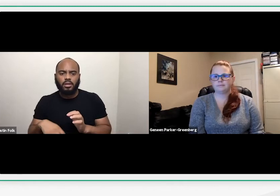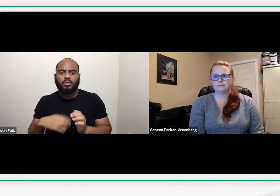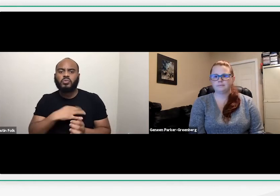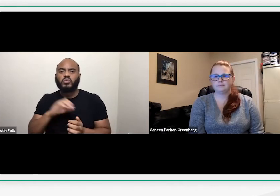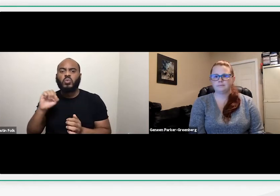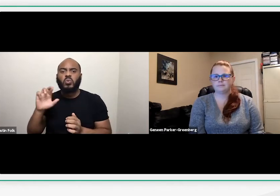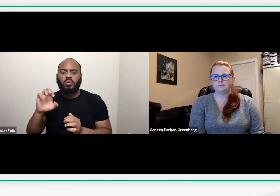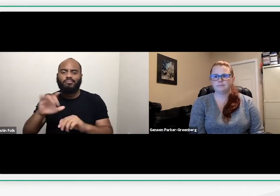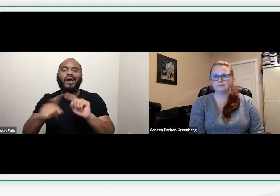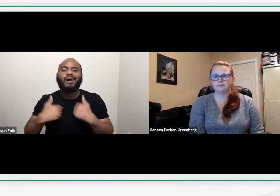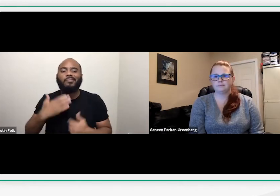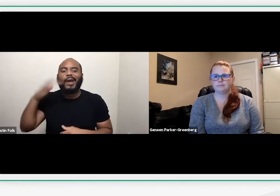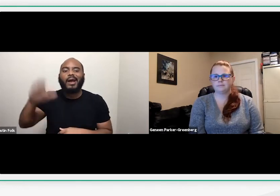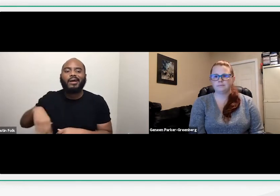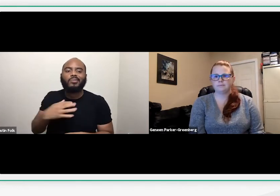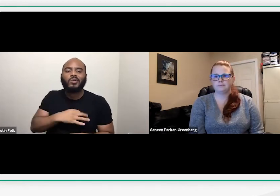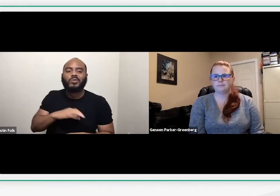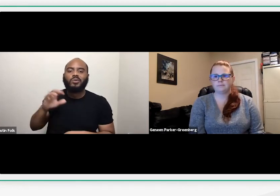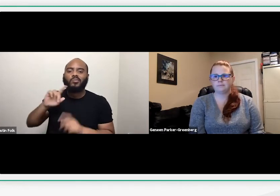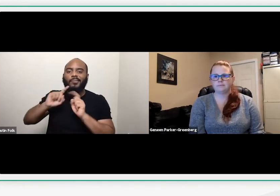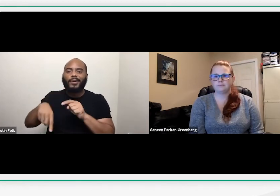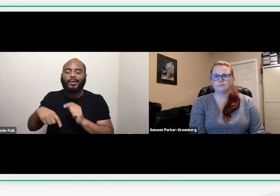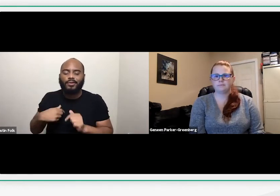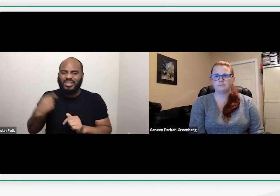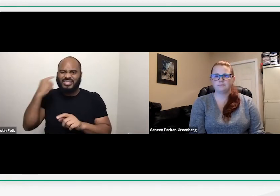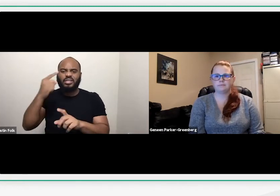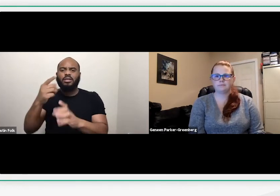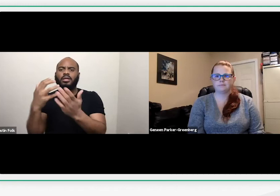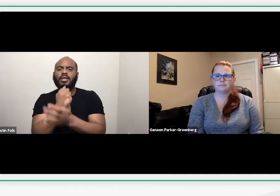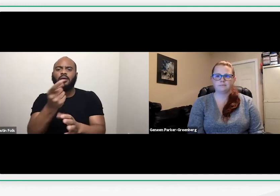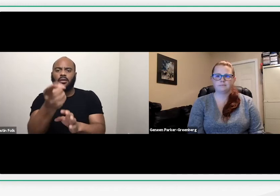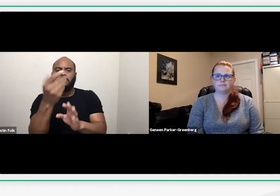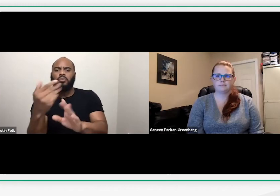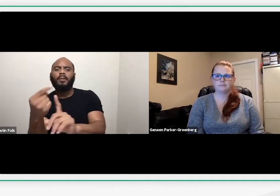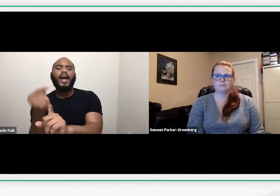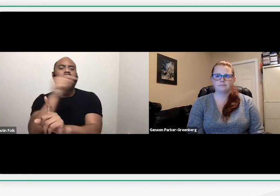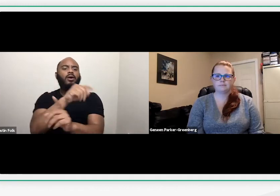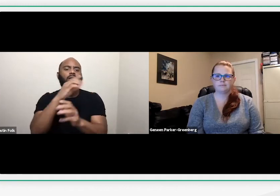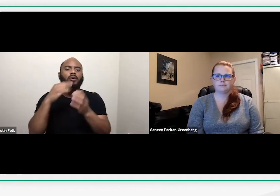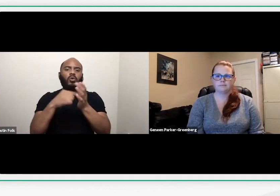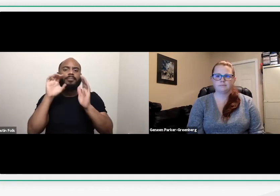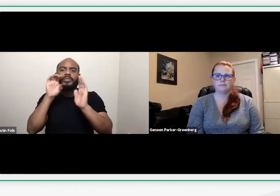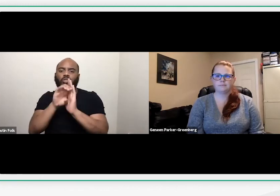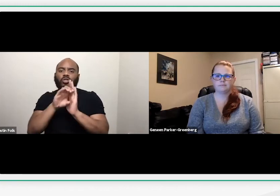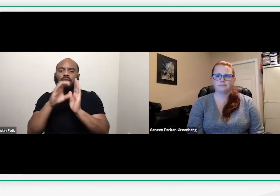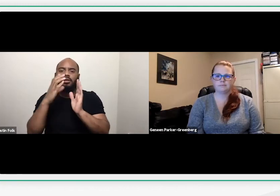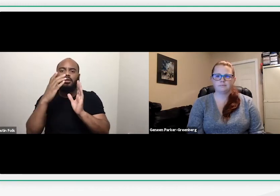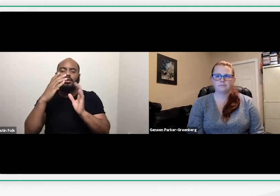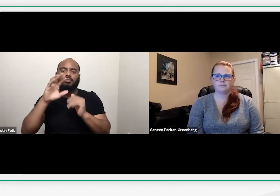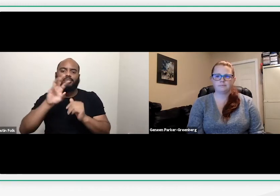Again, this could be someone with a 600 to 700 credit score, but with bad information on the credit